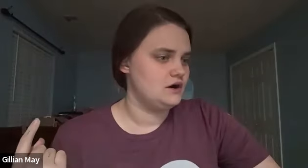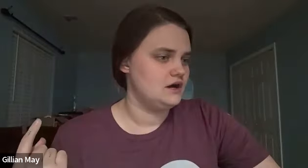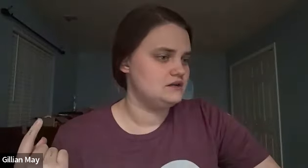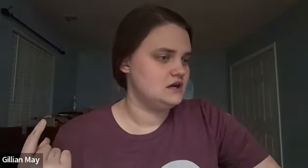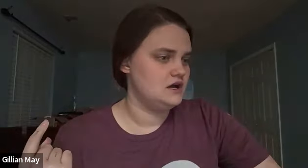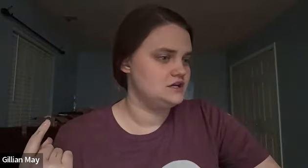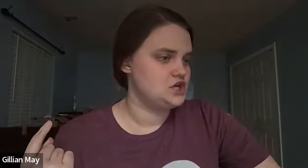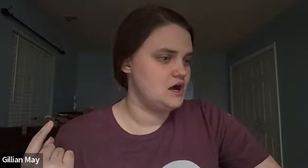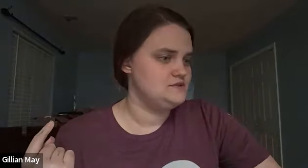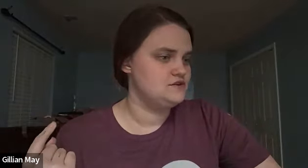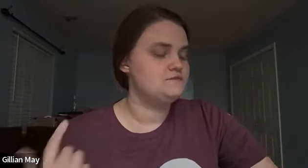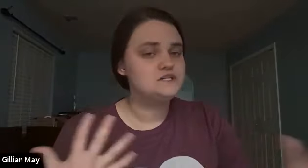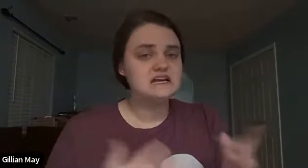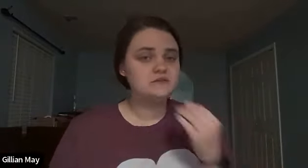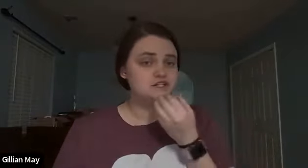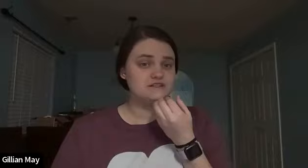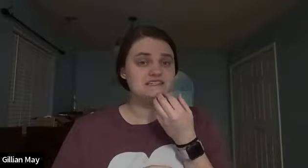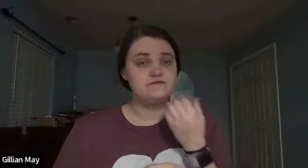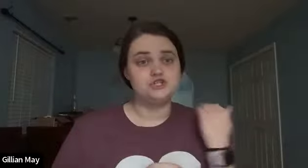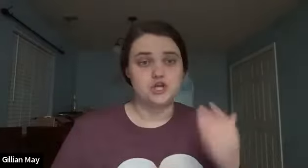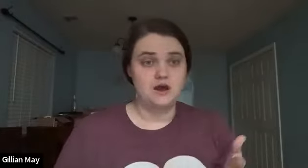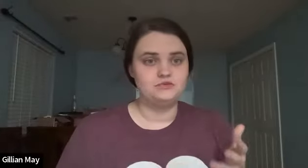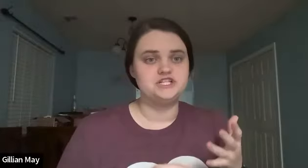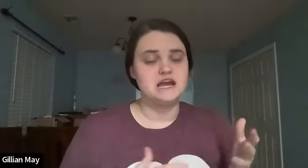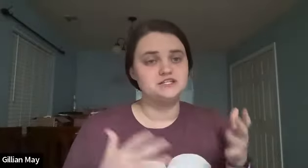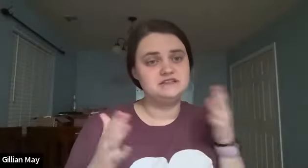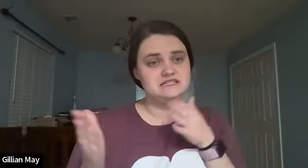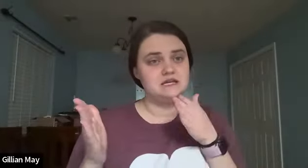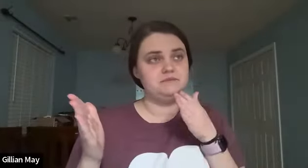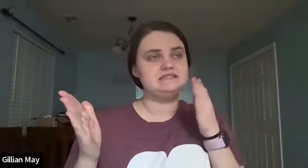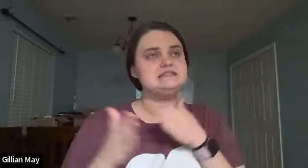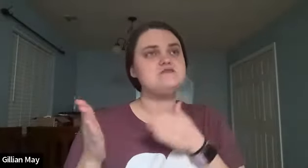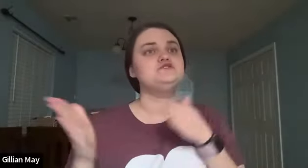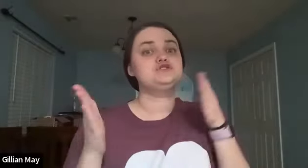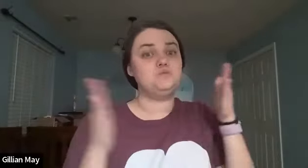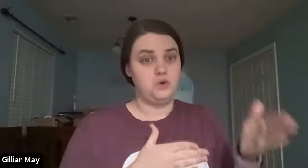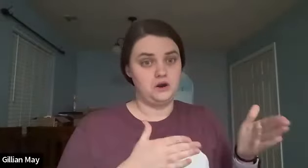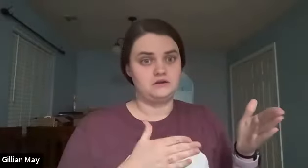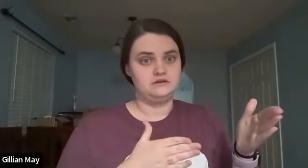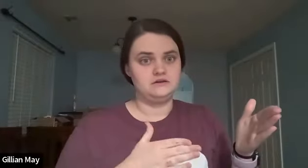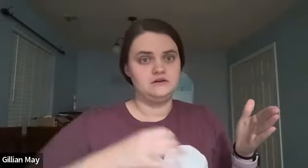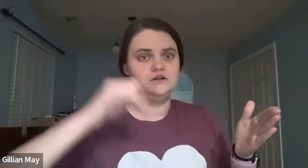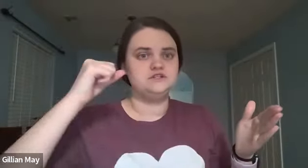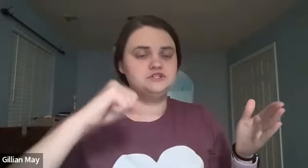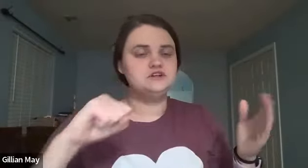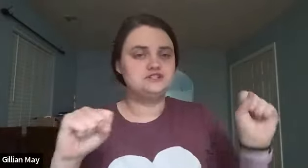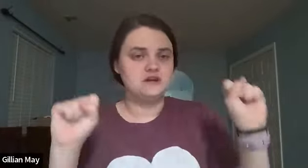our jobs. So the first sign I'm going to show you is the sign for job, which is actually the same. It's the sign for work. So what you're going to do is you're going to have